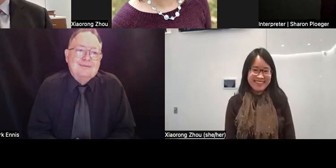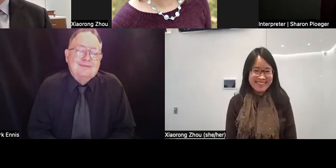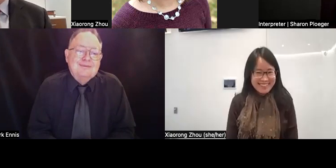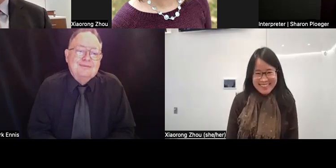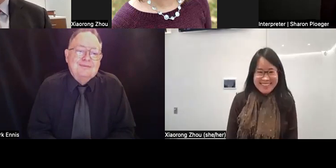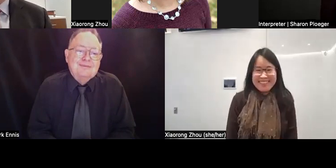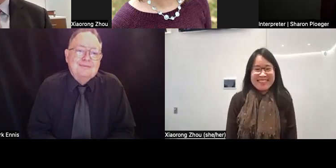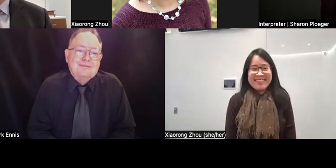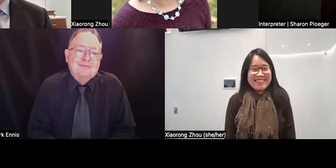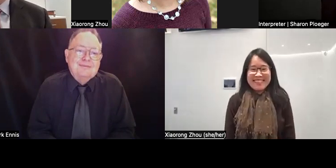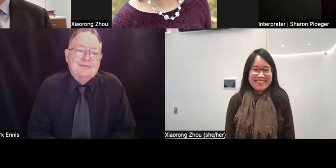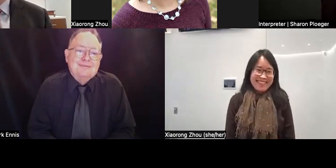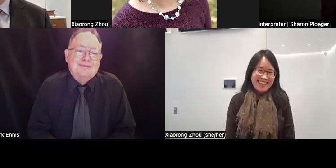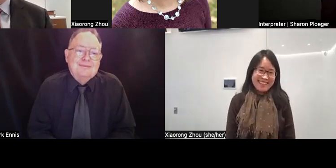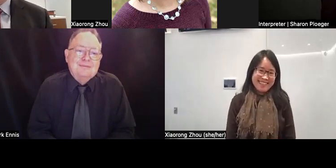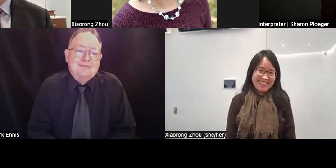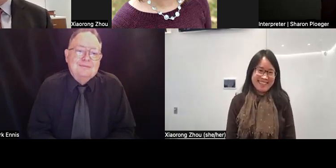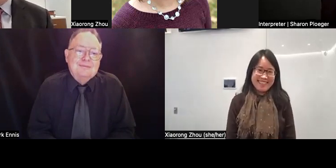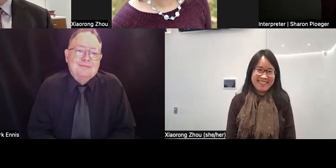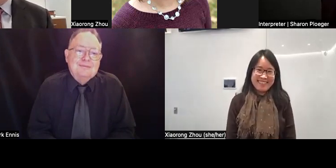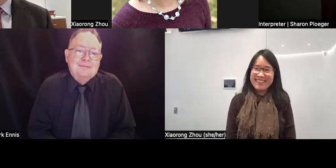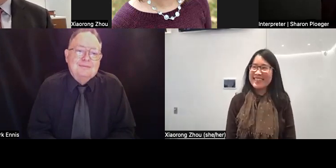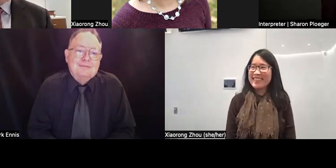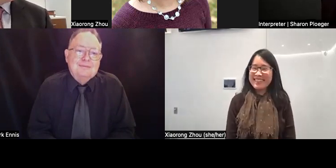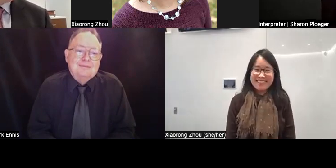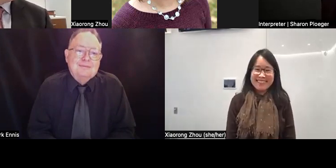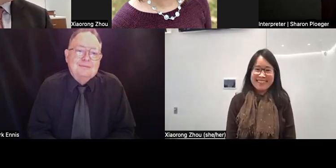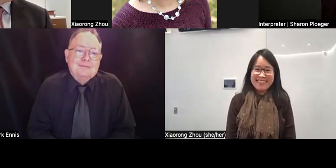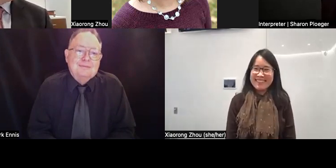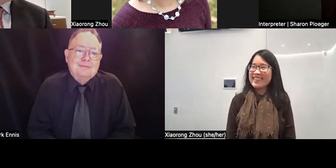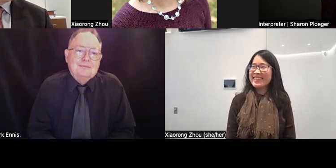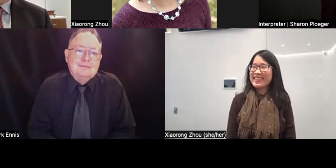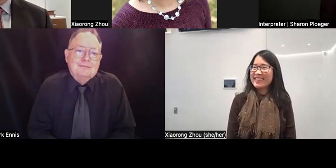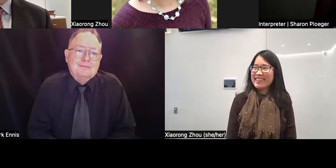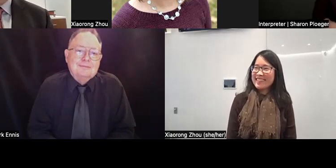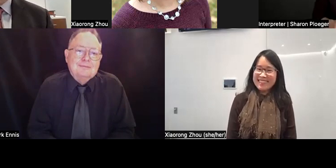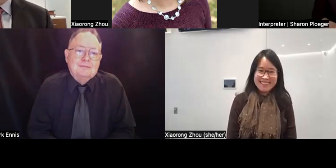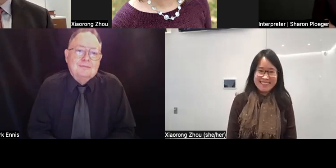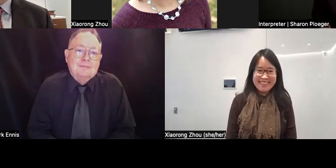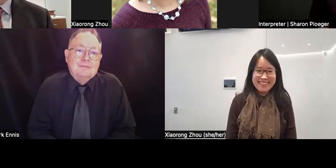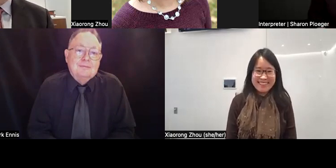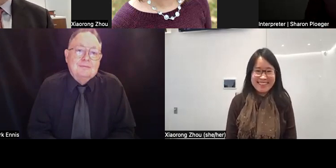Yes, like that kind of a castle. It is the castle where Harry Potter was filmed.